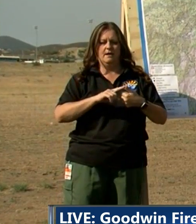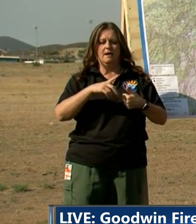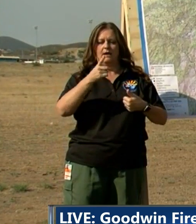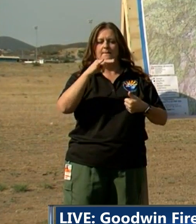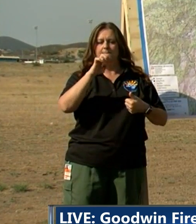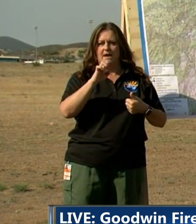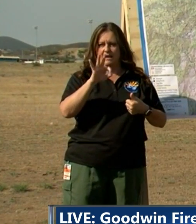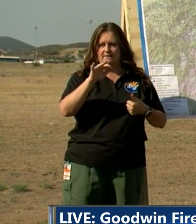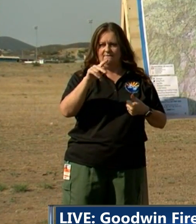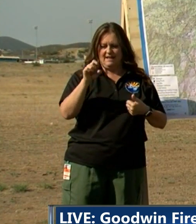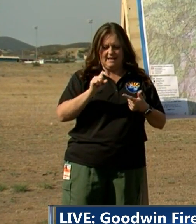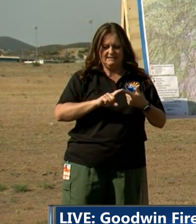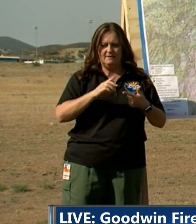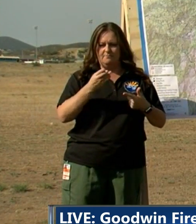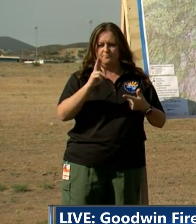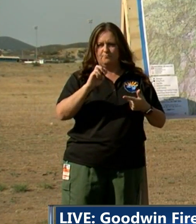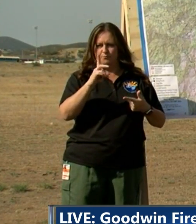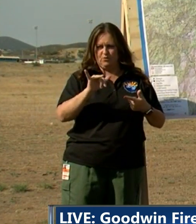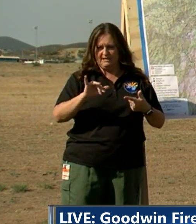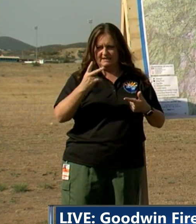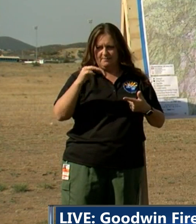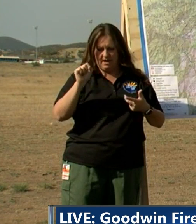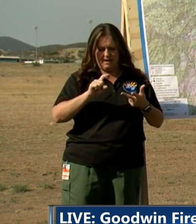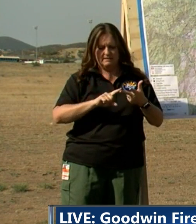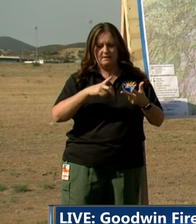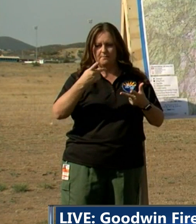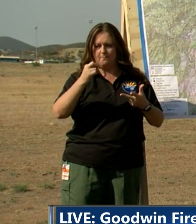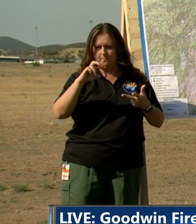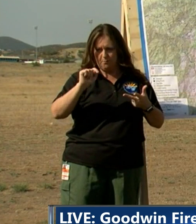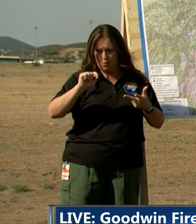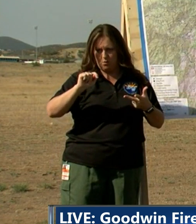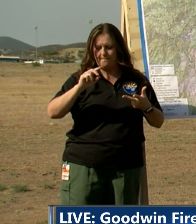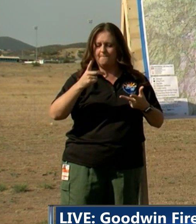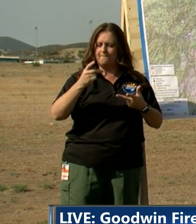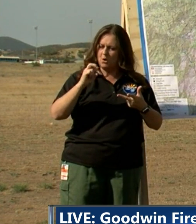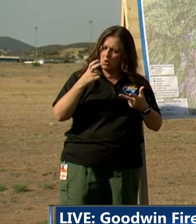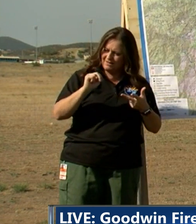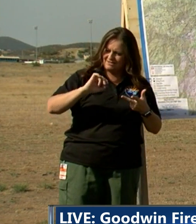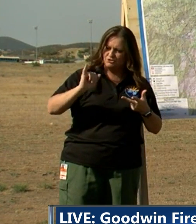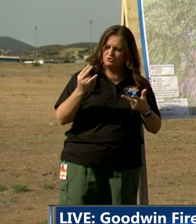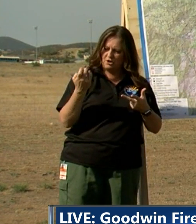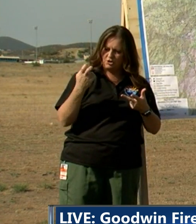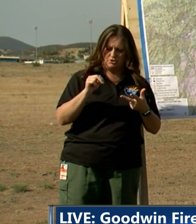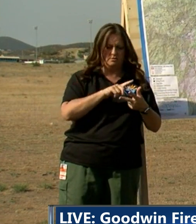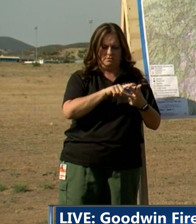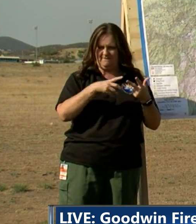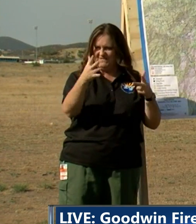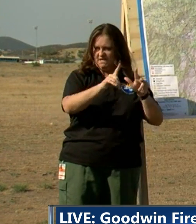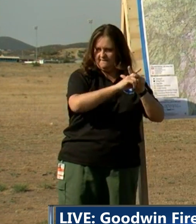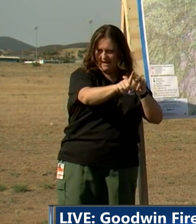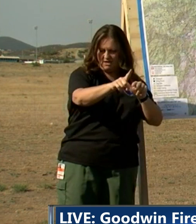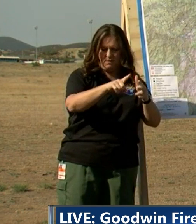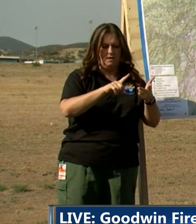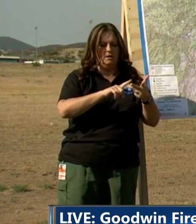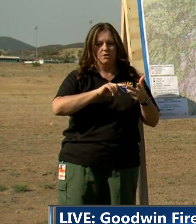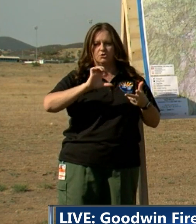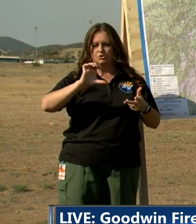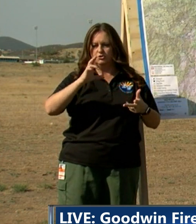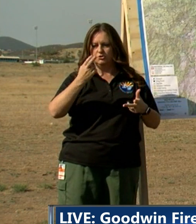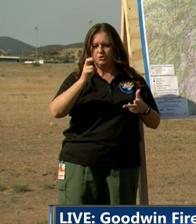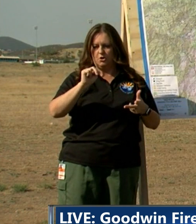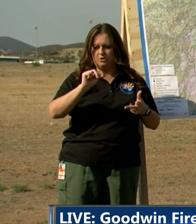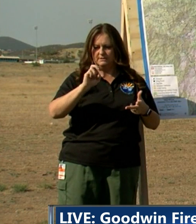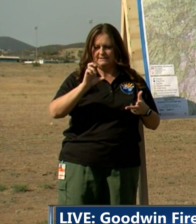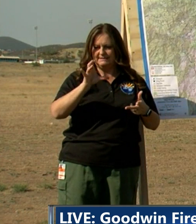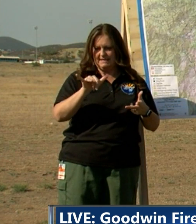Pine Flat, and Breezy Pines, and Poland Junction, those are all off of Poland Road. Those are evacuated. Chauncey Ranch Road, which is south